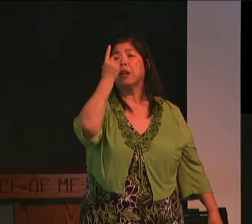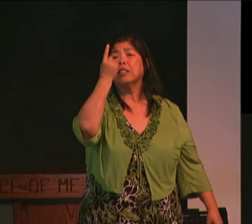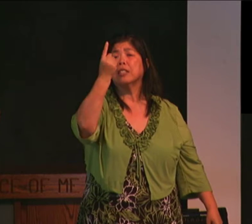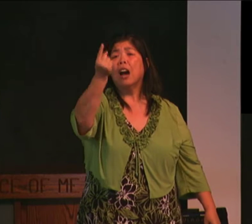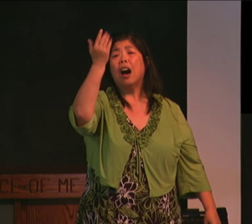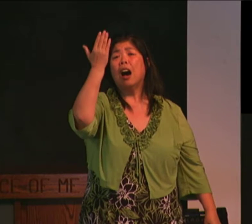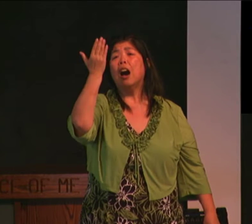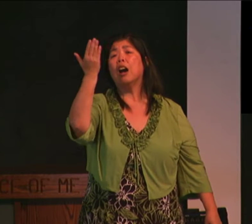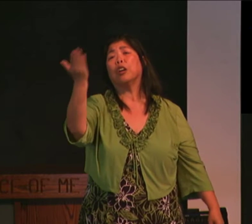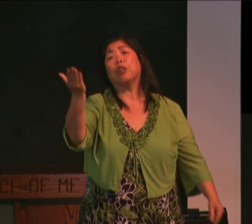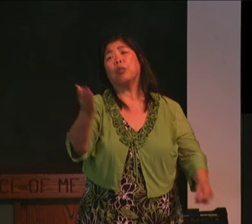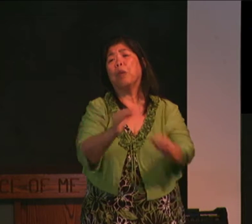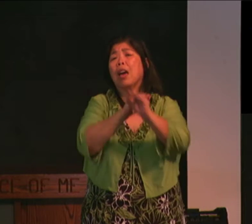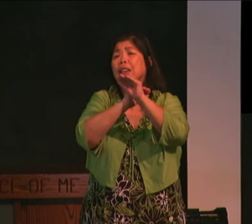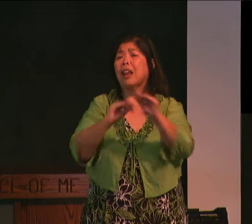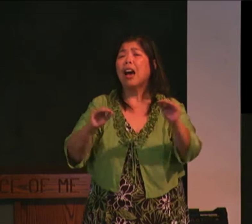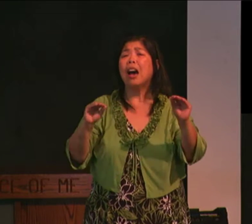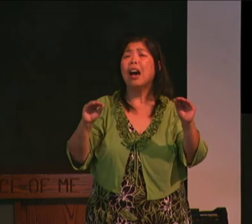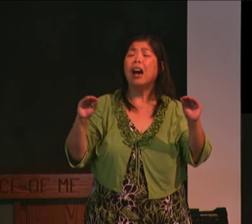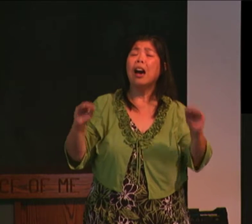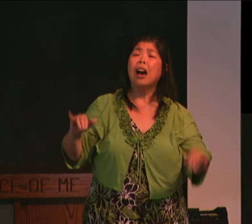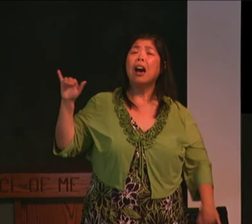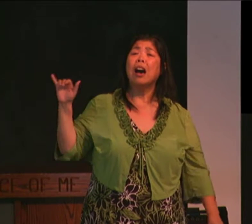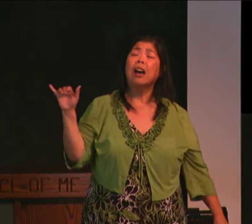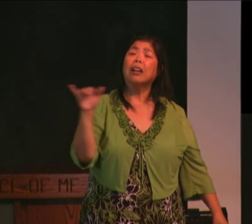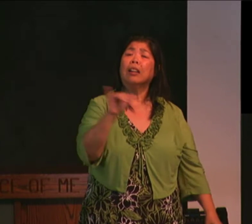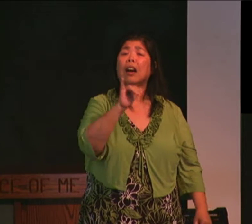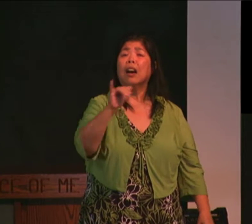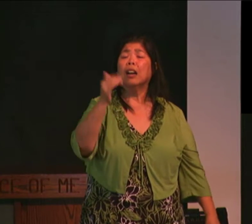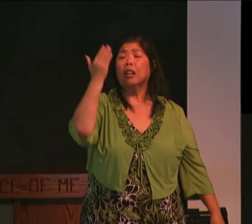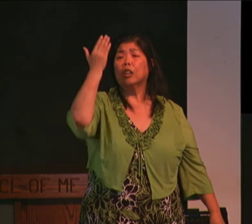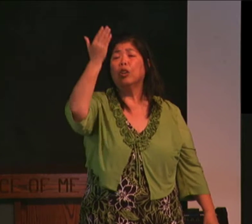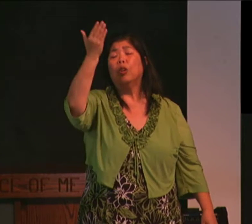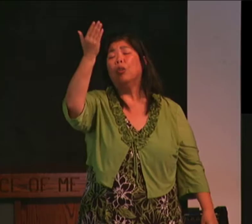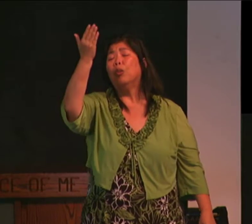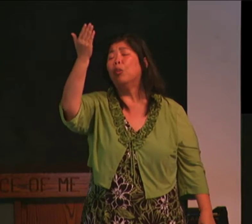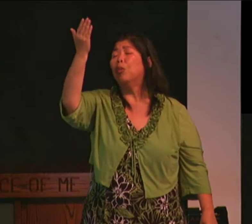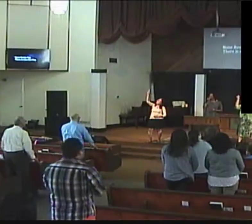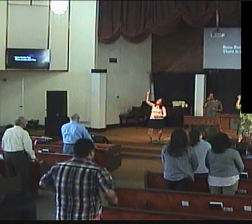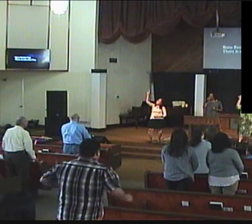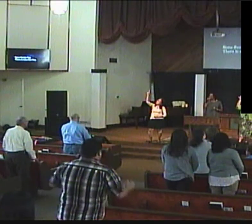beside you. There is none like you.